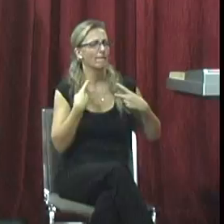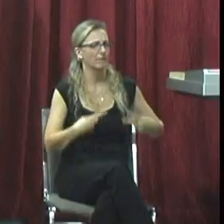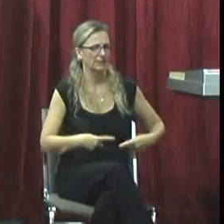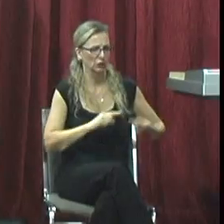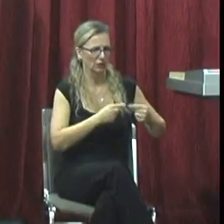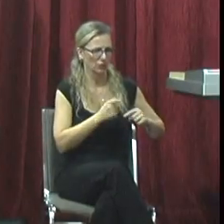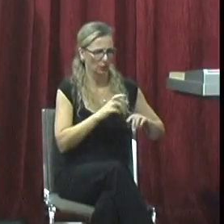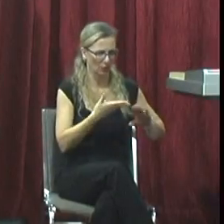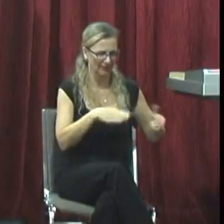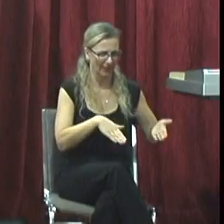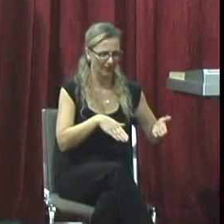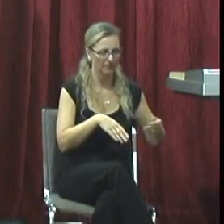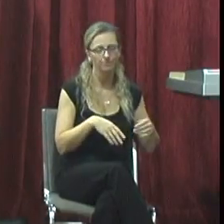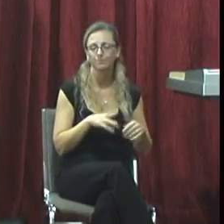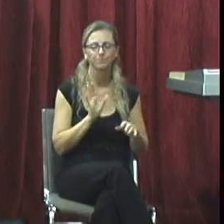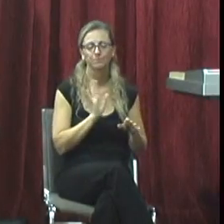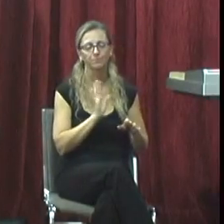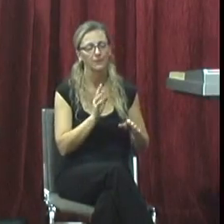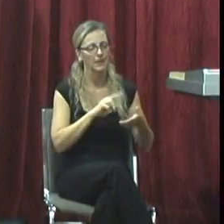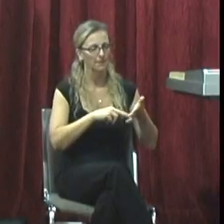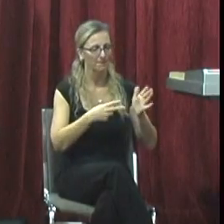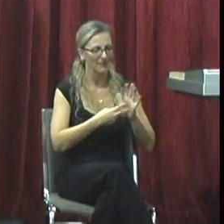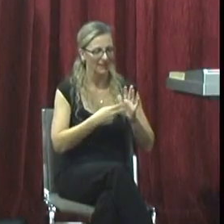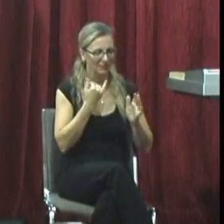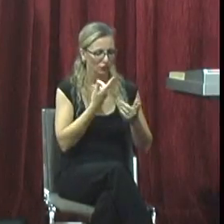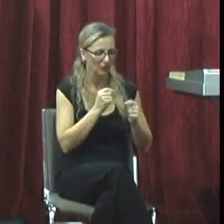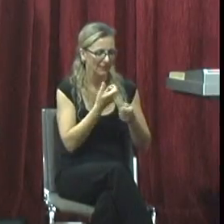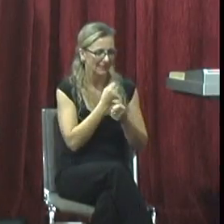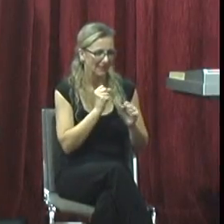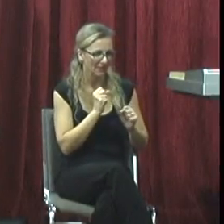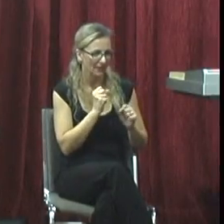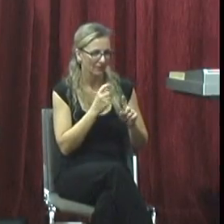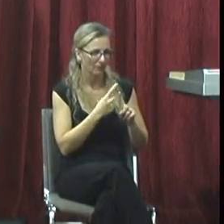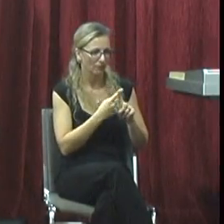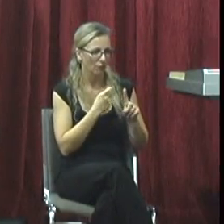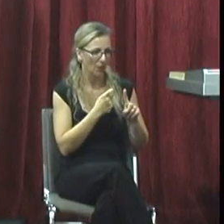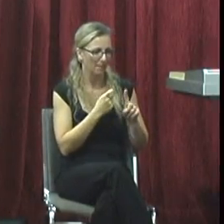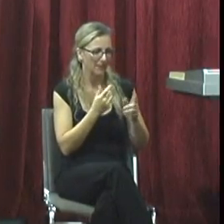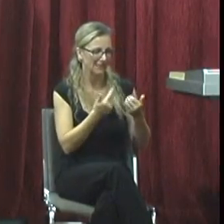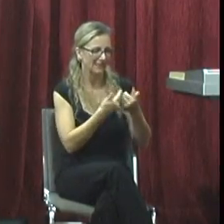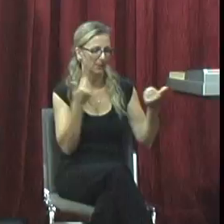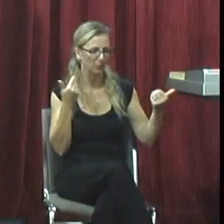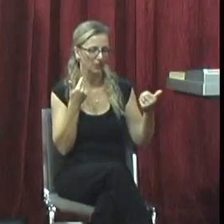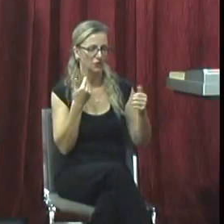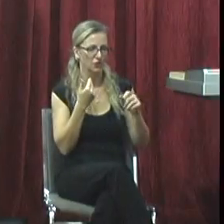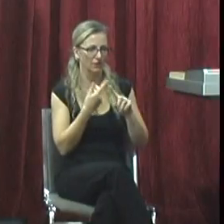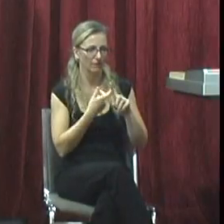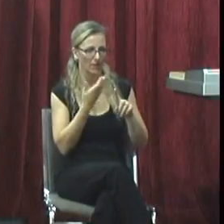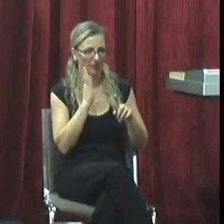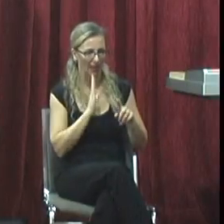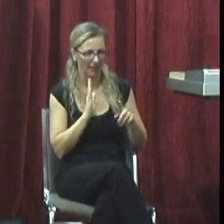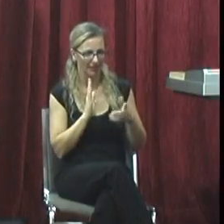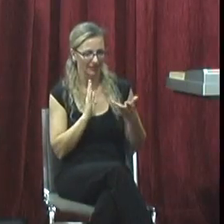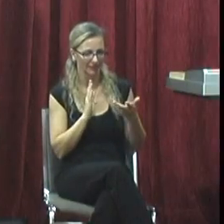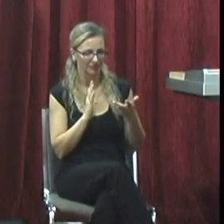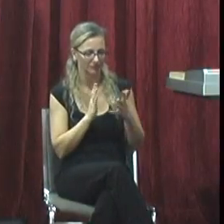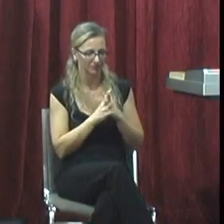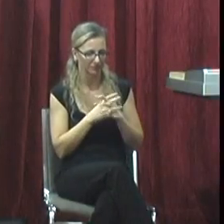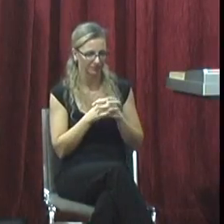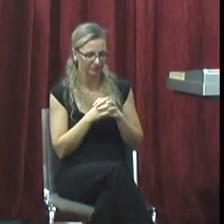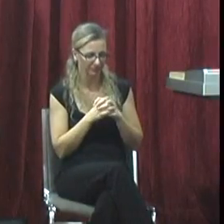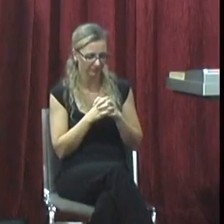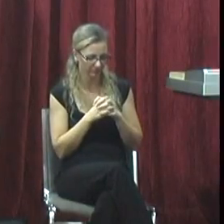to save it from separation from God in this life and the next life, if you try to save yourself from